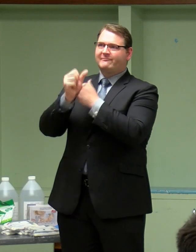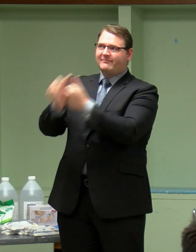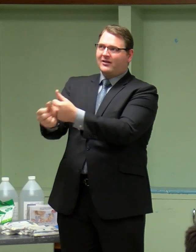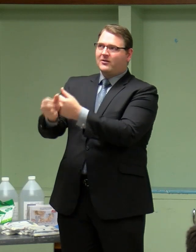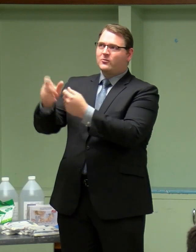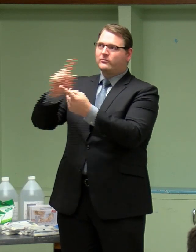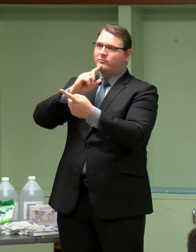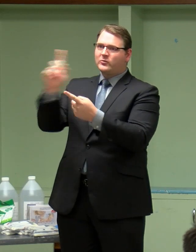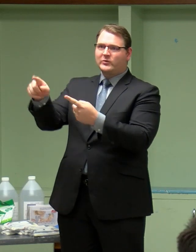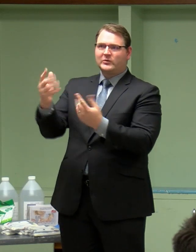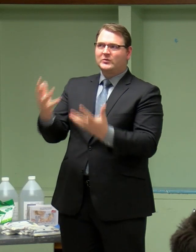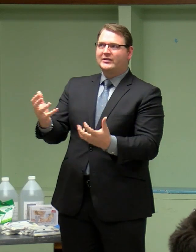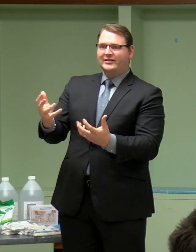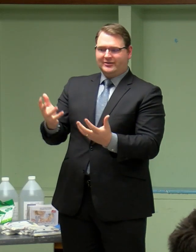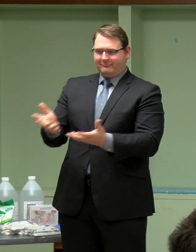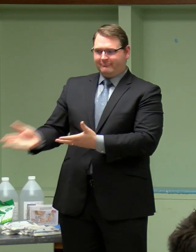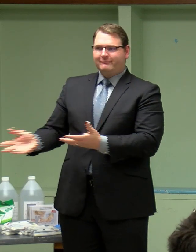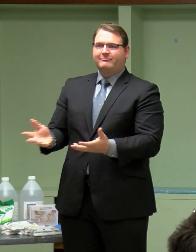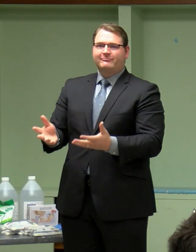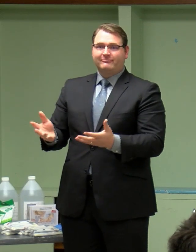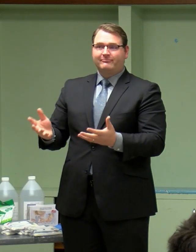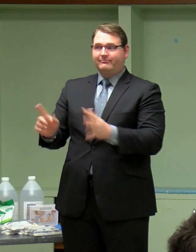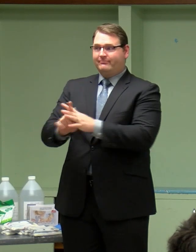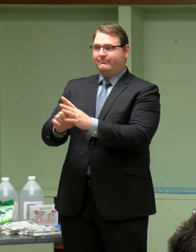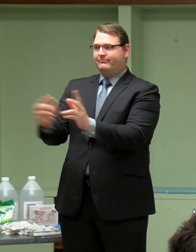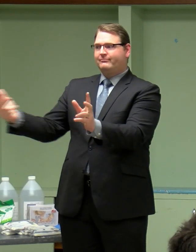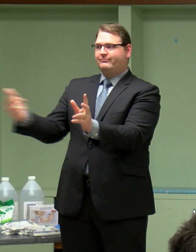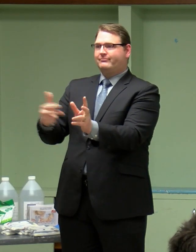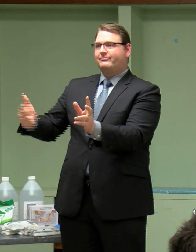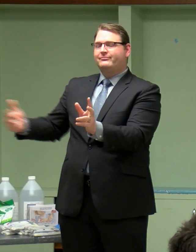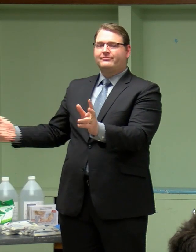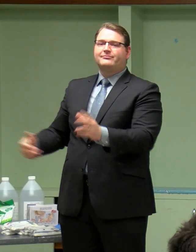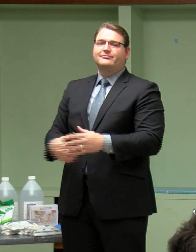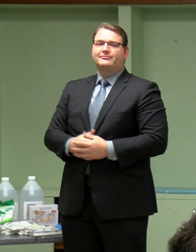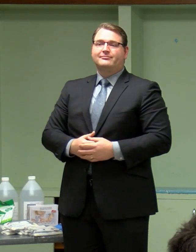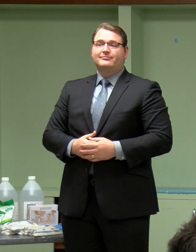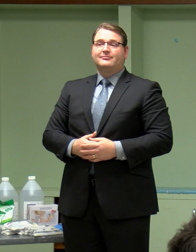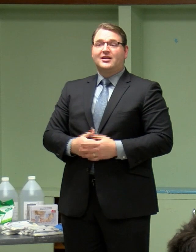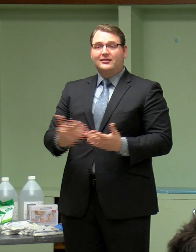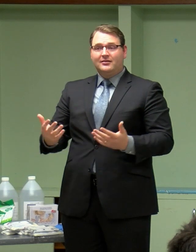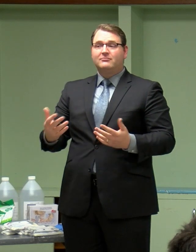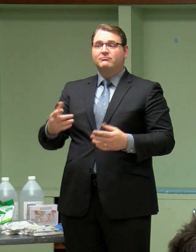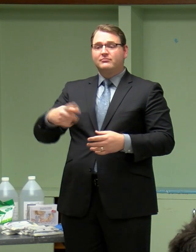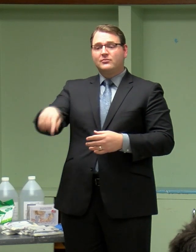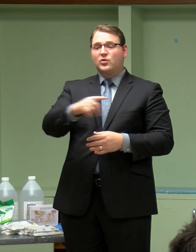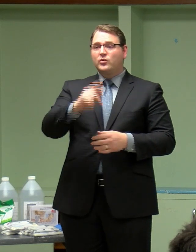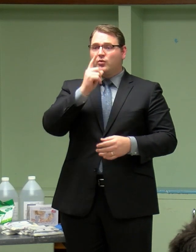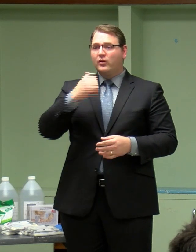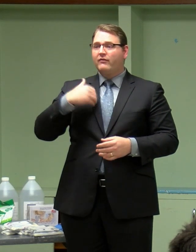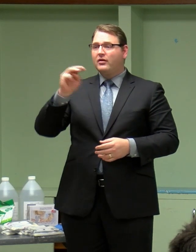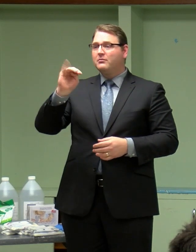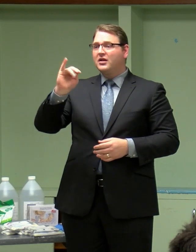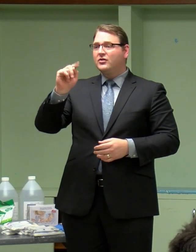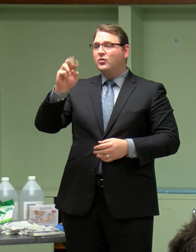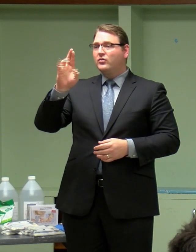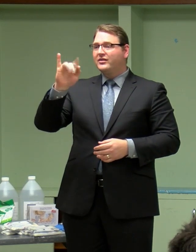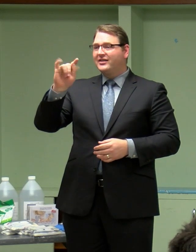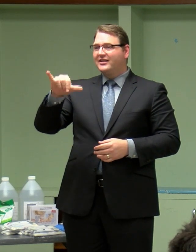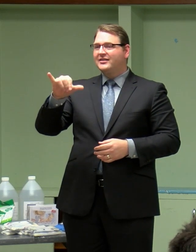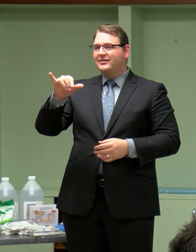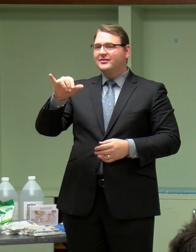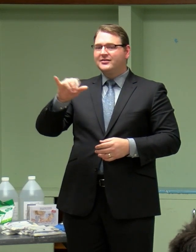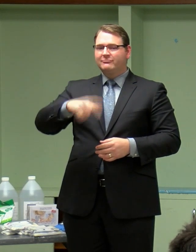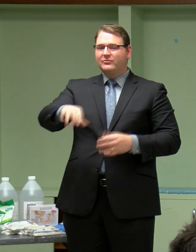we know that minority communities have been affected more so than others. And District J, which I represent,